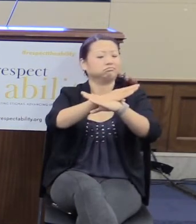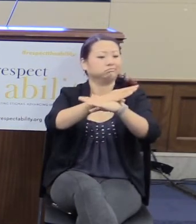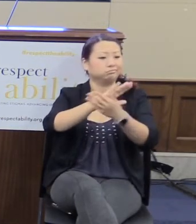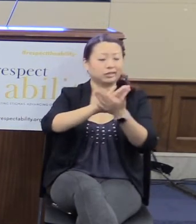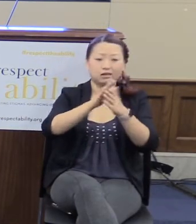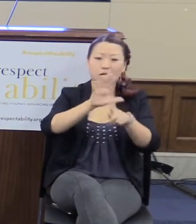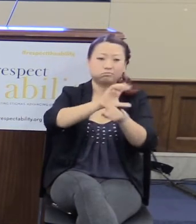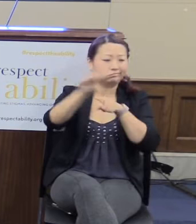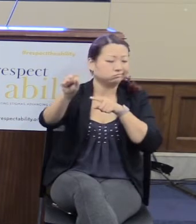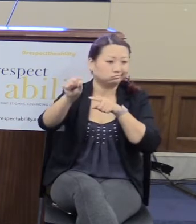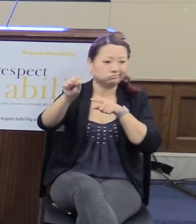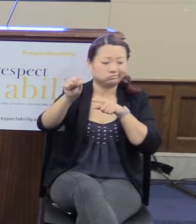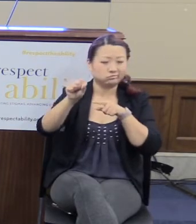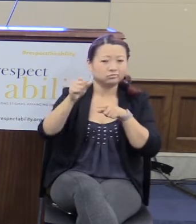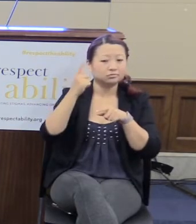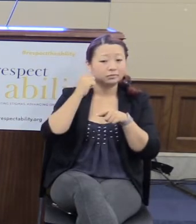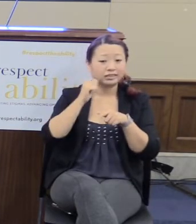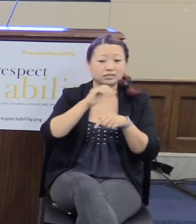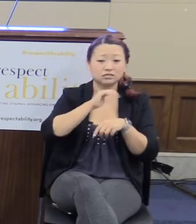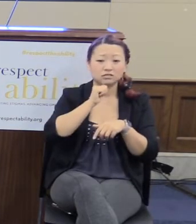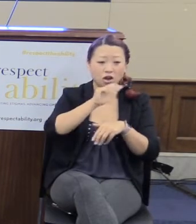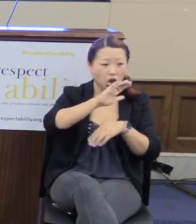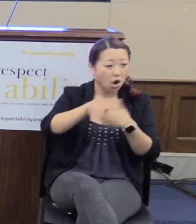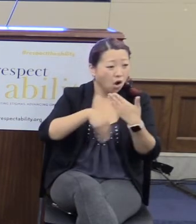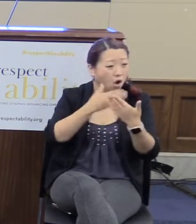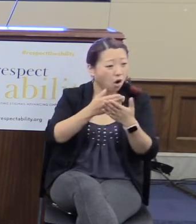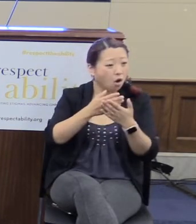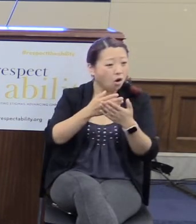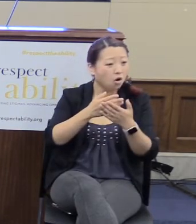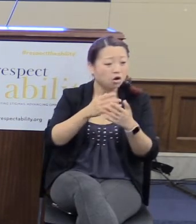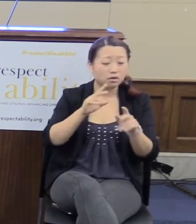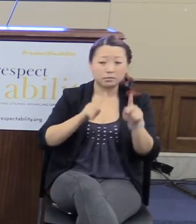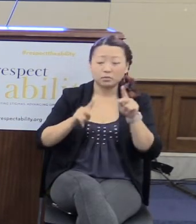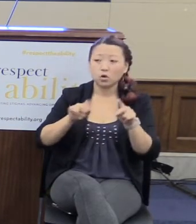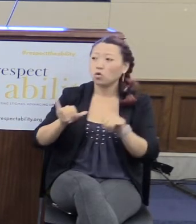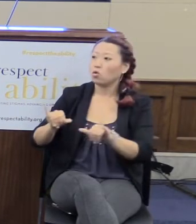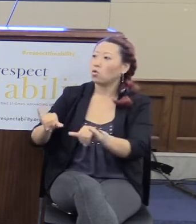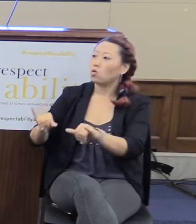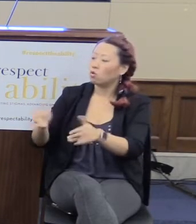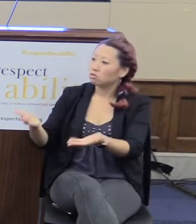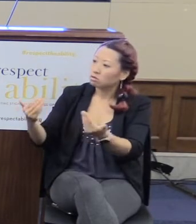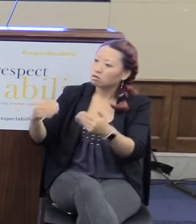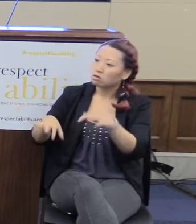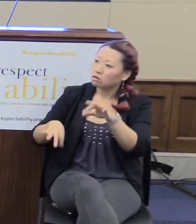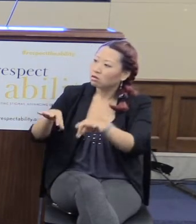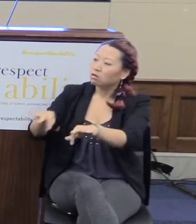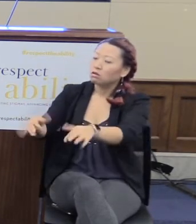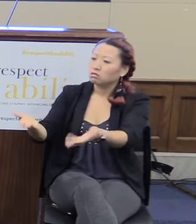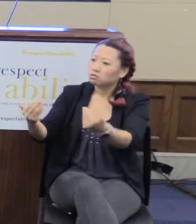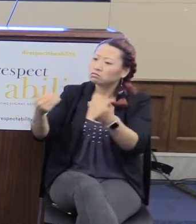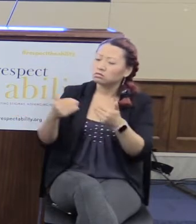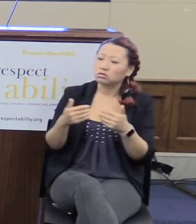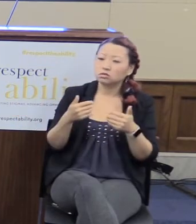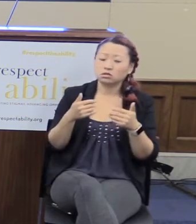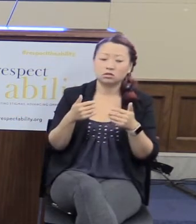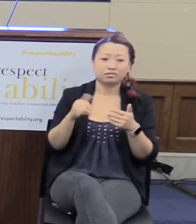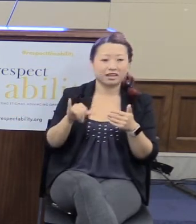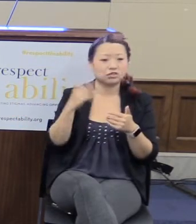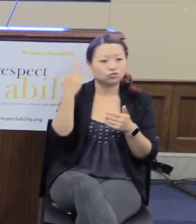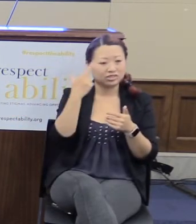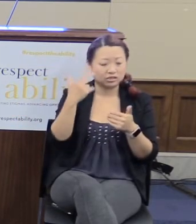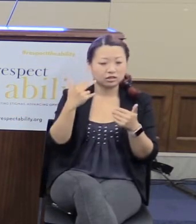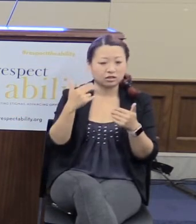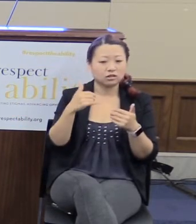not all of them have been discovered, right? So that's a problem with stigma, and that's why we have to